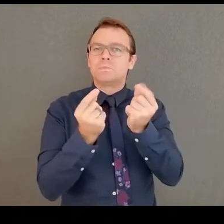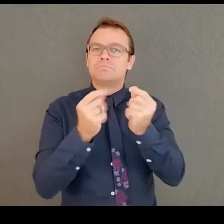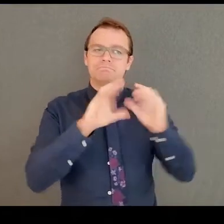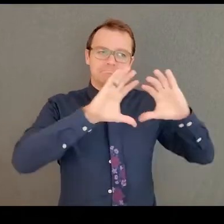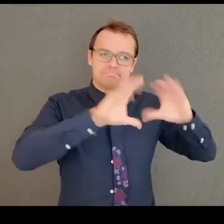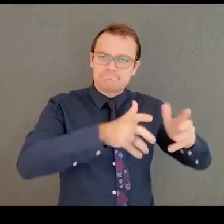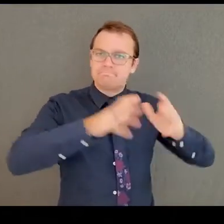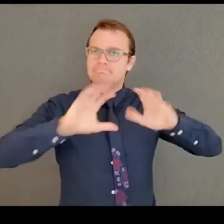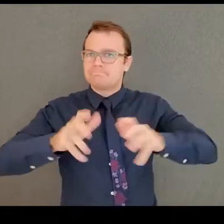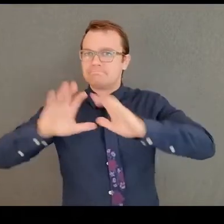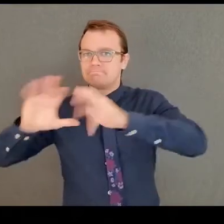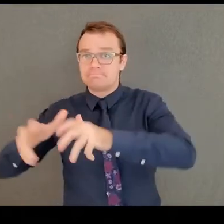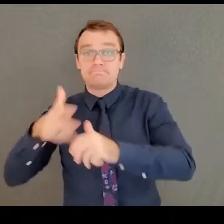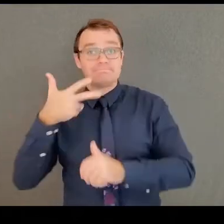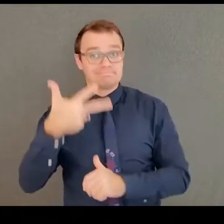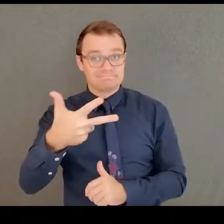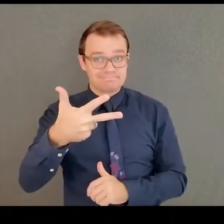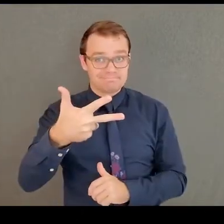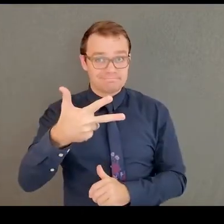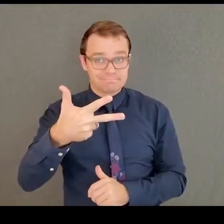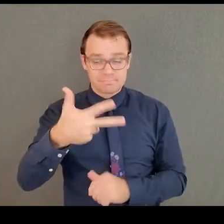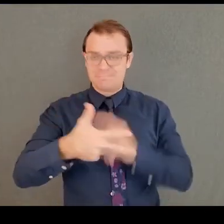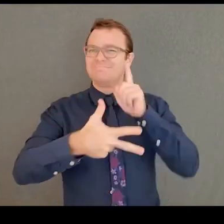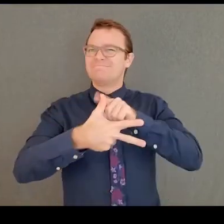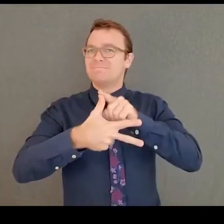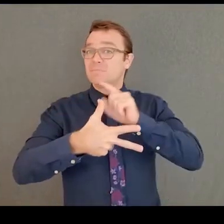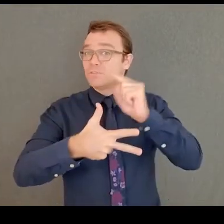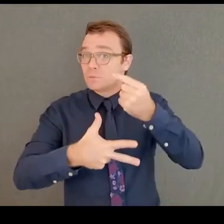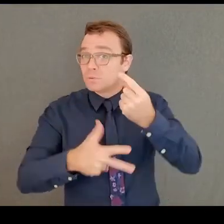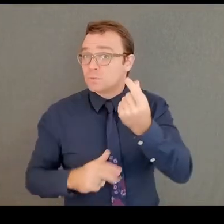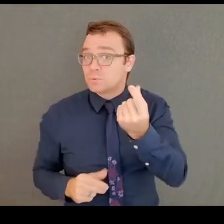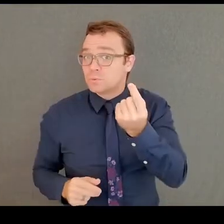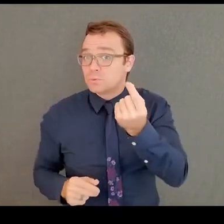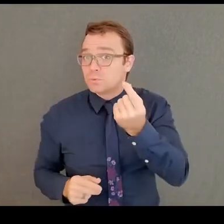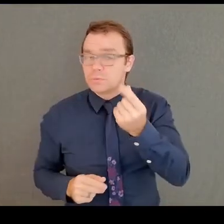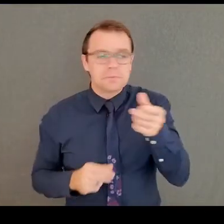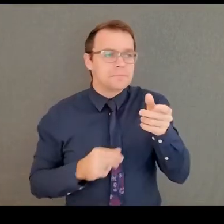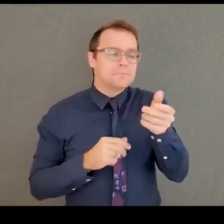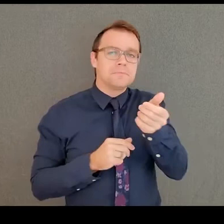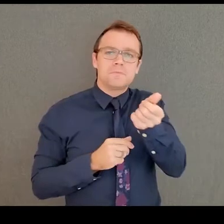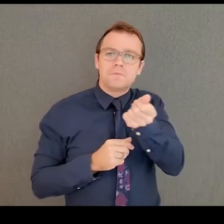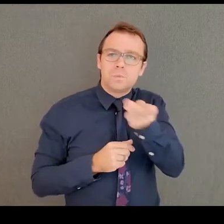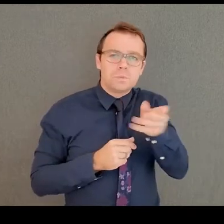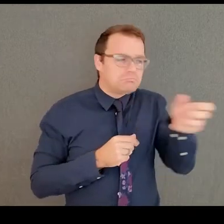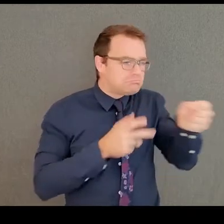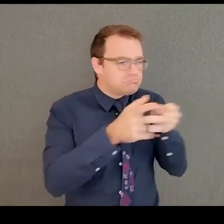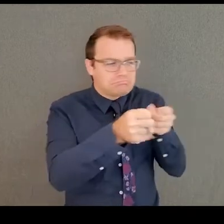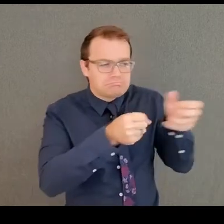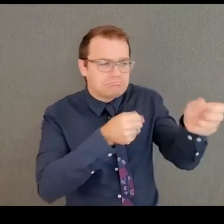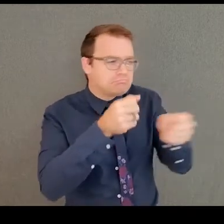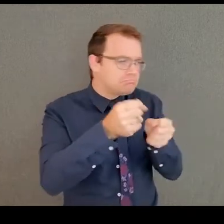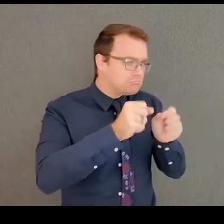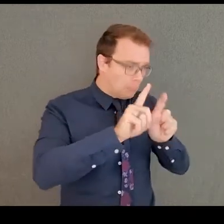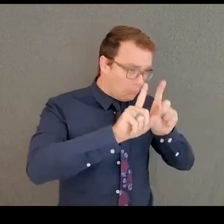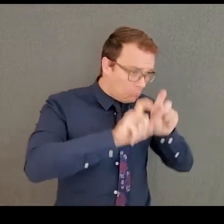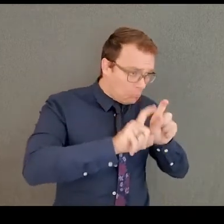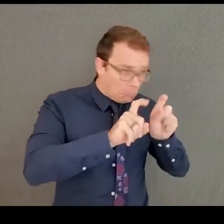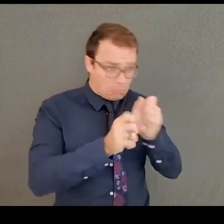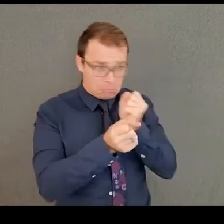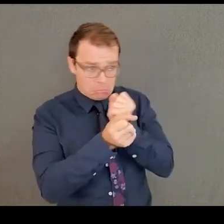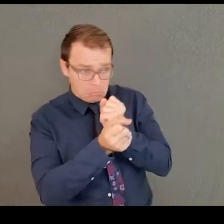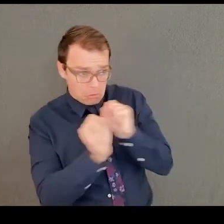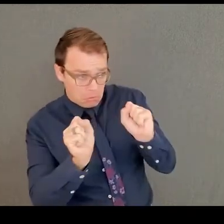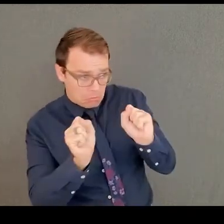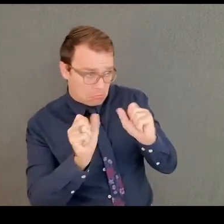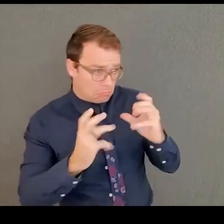in people, they always do so in 3 main steps or phases. In phase 1, we test the vaccine or antibody in a small group